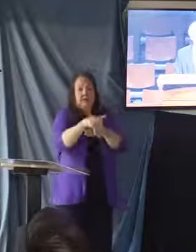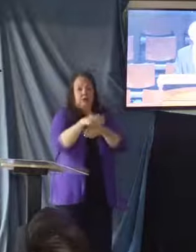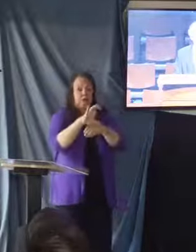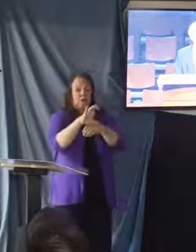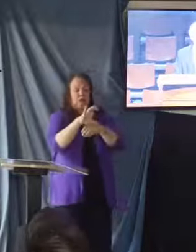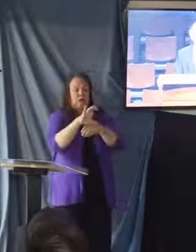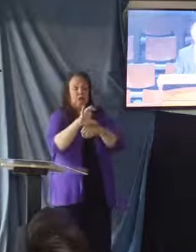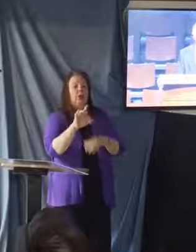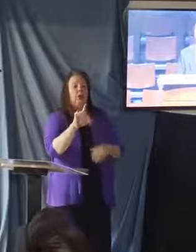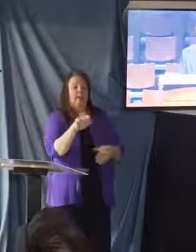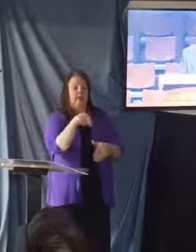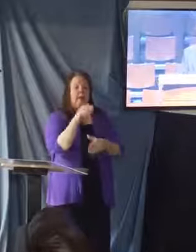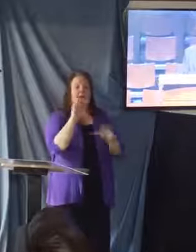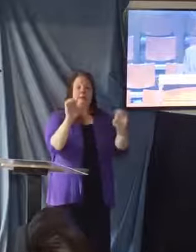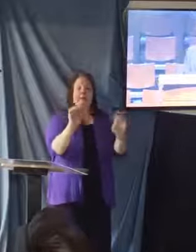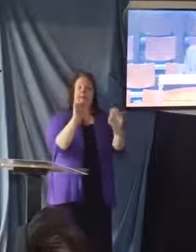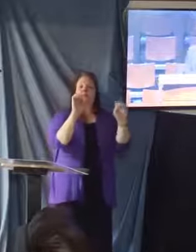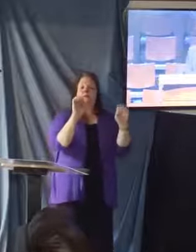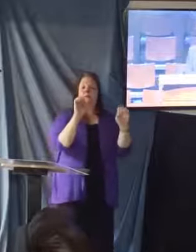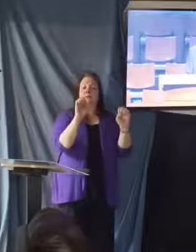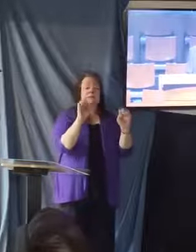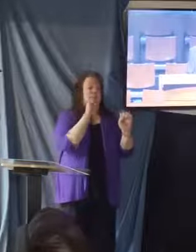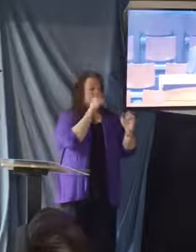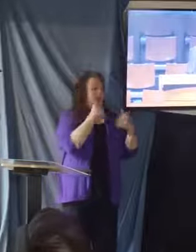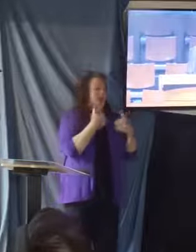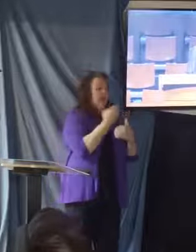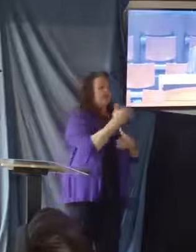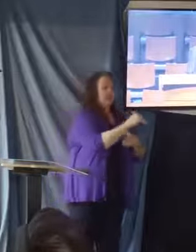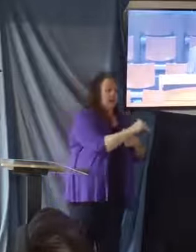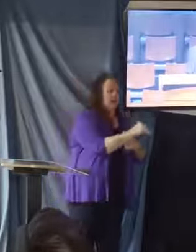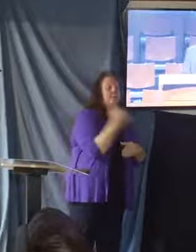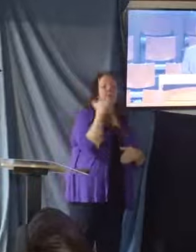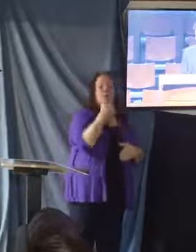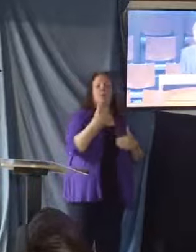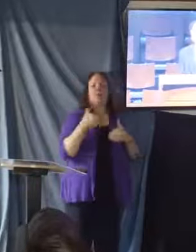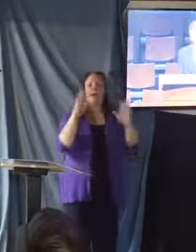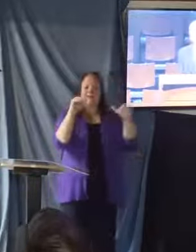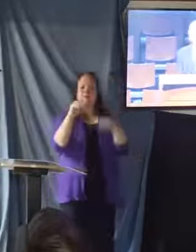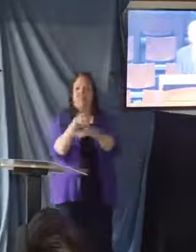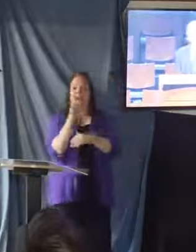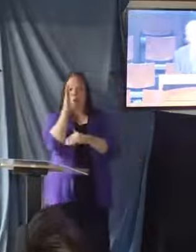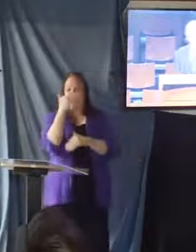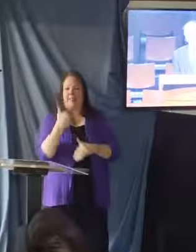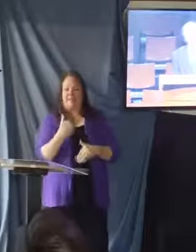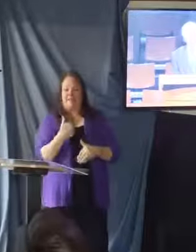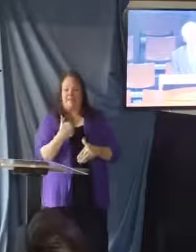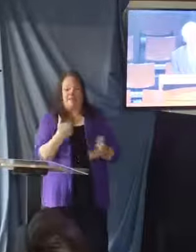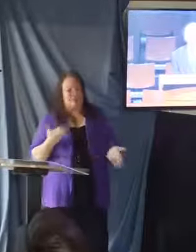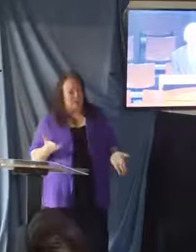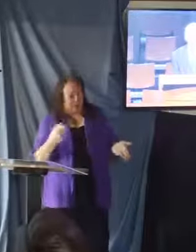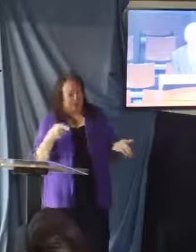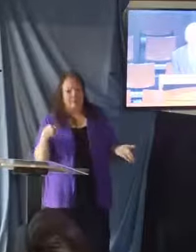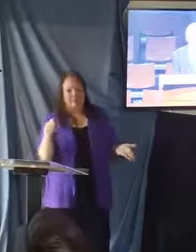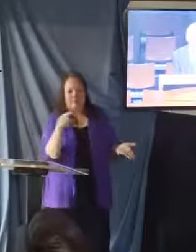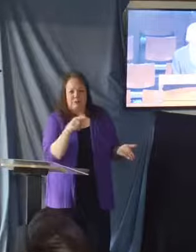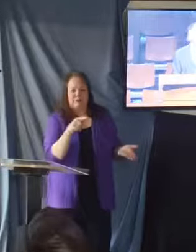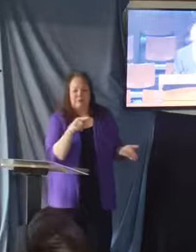service, but this Easter, we did not have the Friday night, but we will be having Sunday night. So I want to encourage